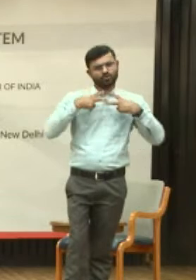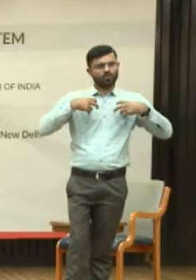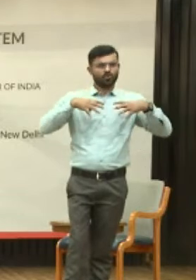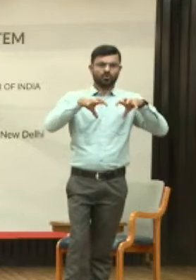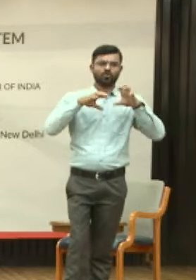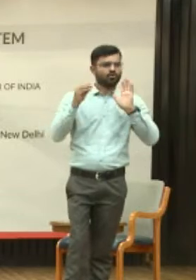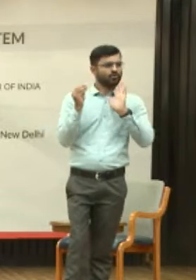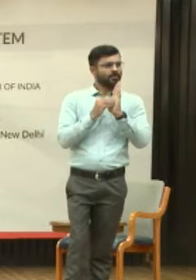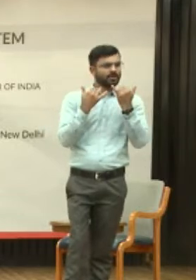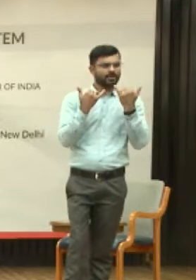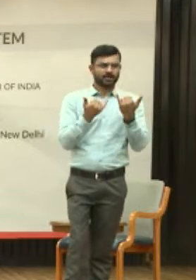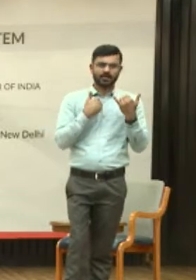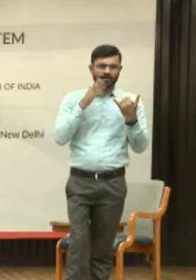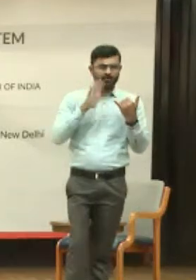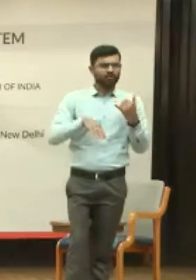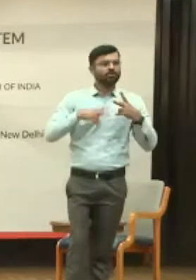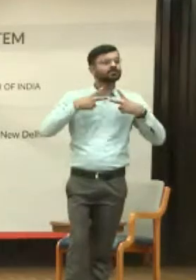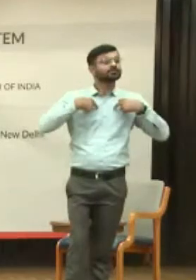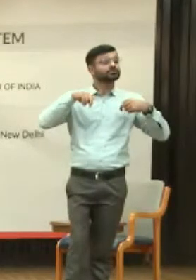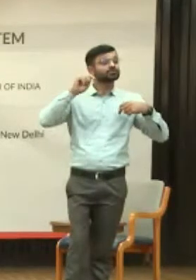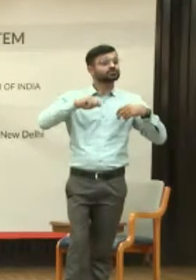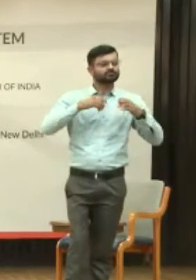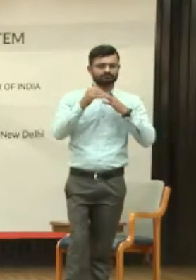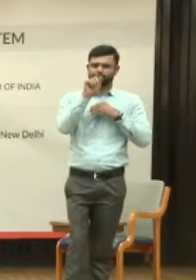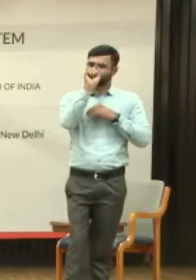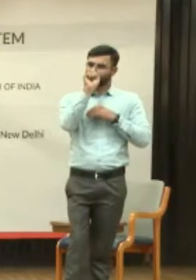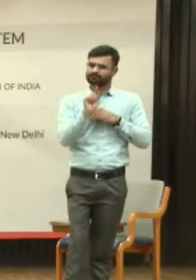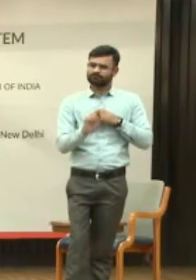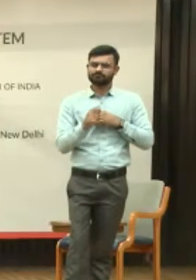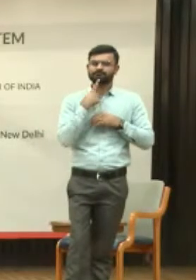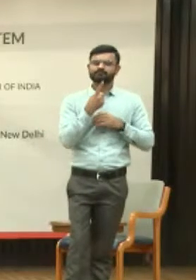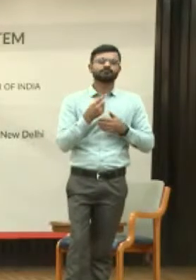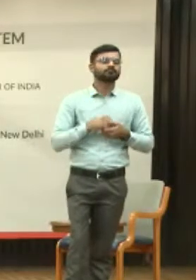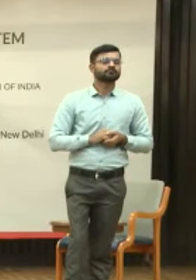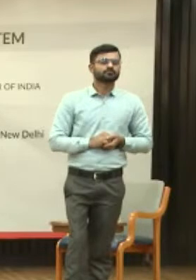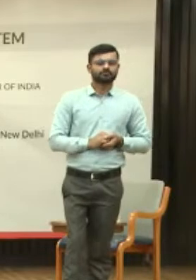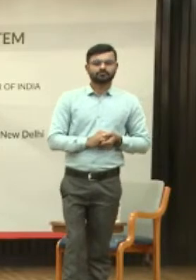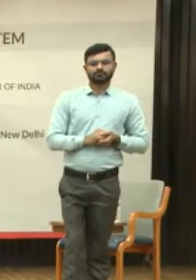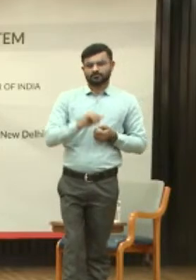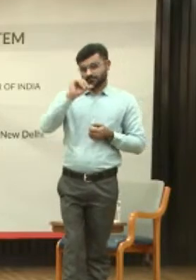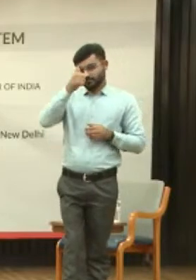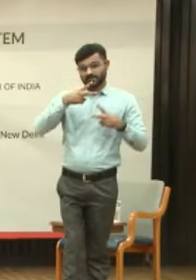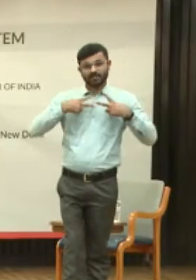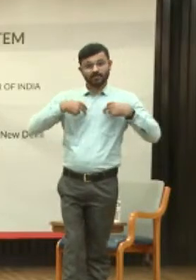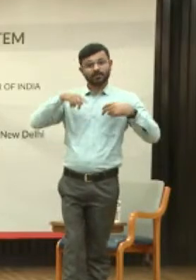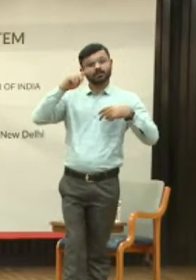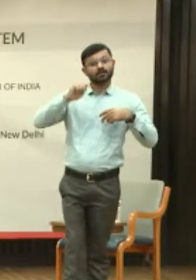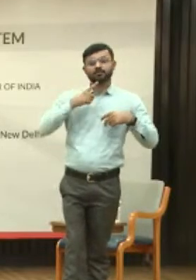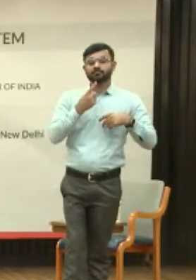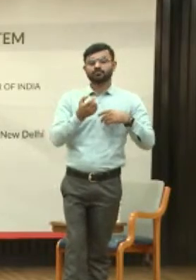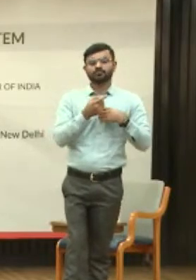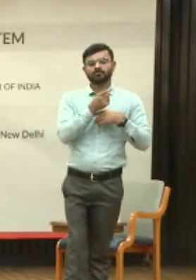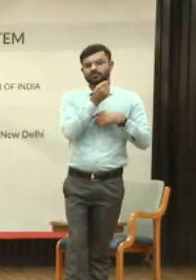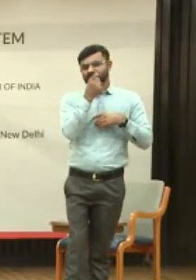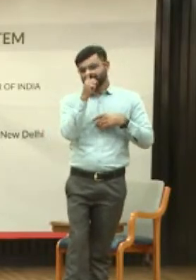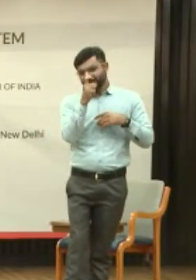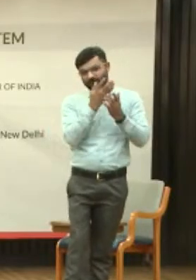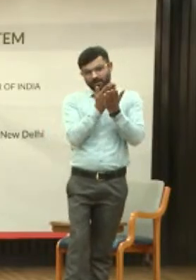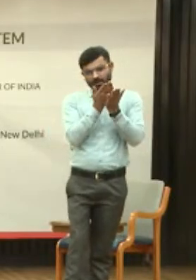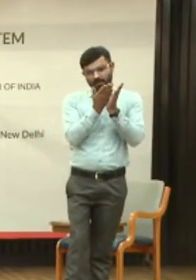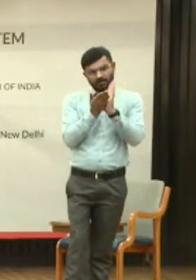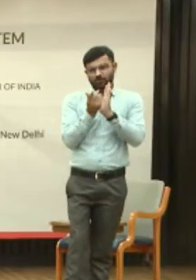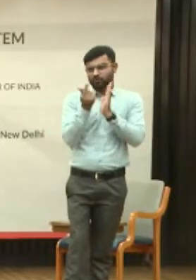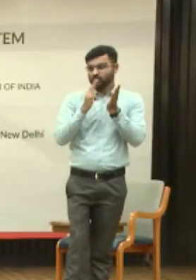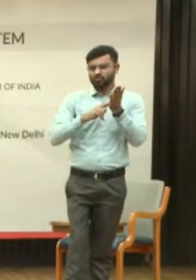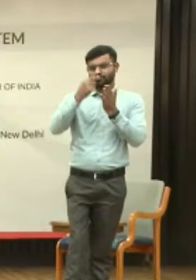constitution, and the court's instruction is, as you know, in the constitution, we have a 7th schedule, and we have a